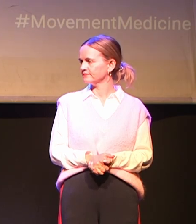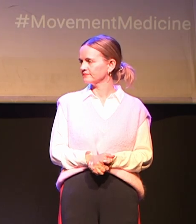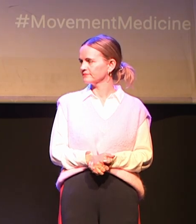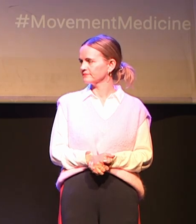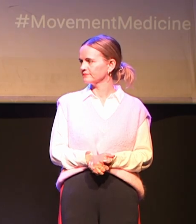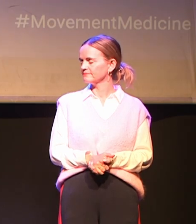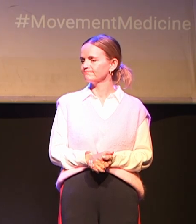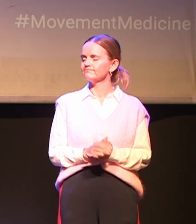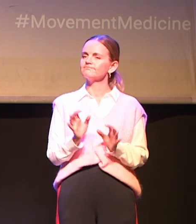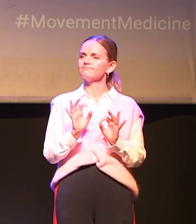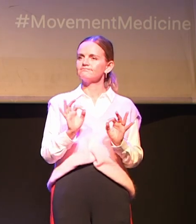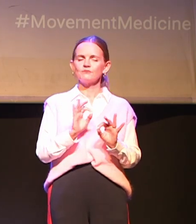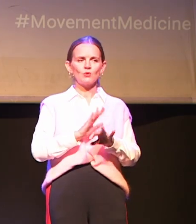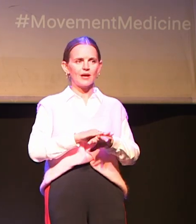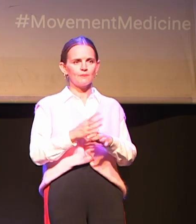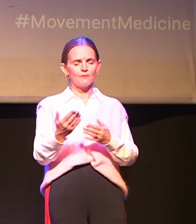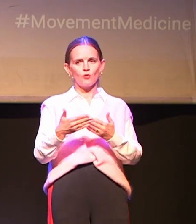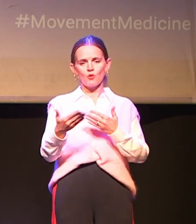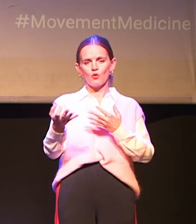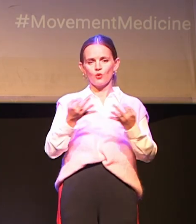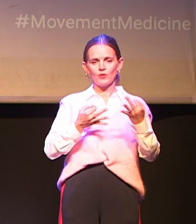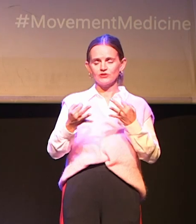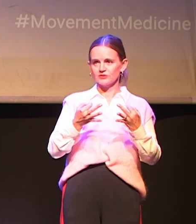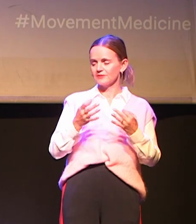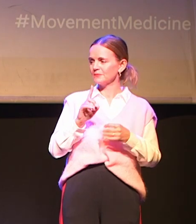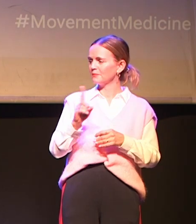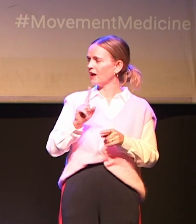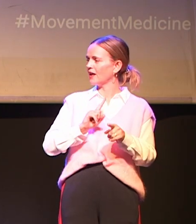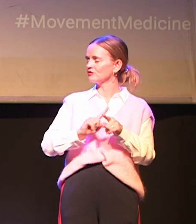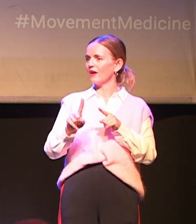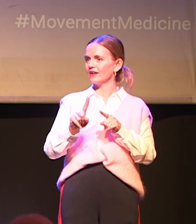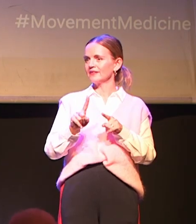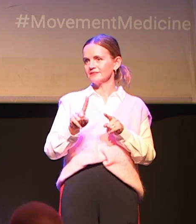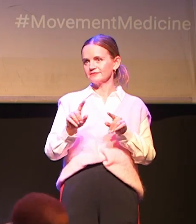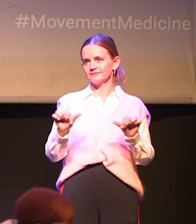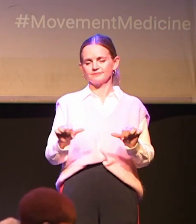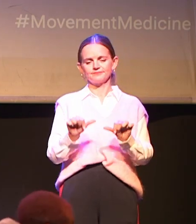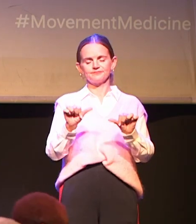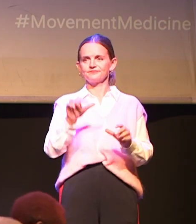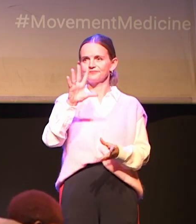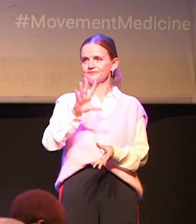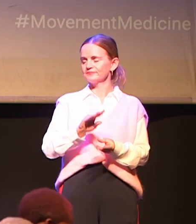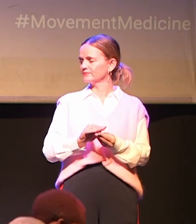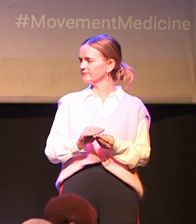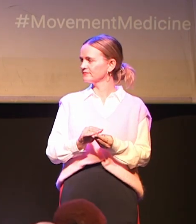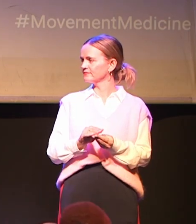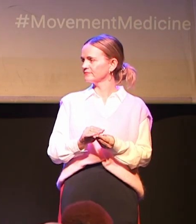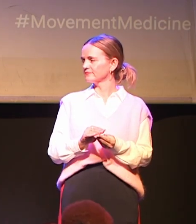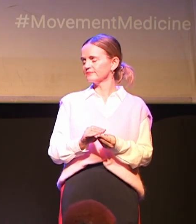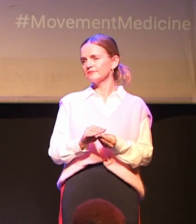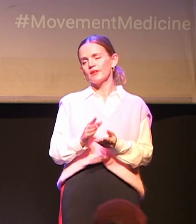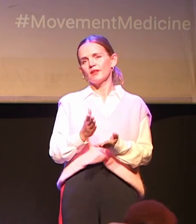We don't have time for more questions, but I might try and complete the space with